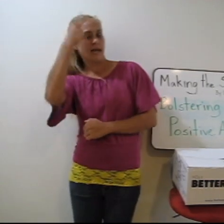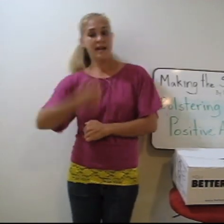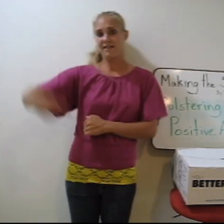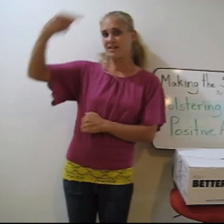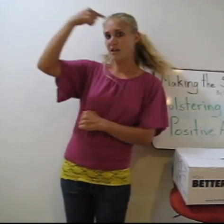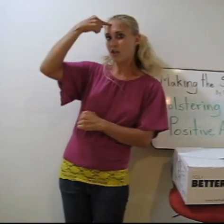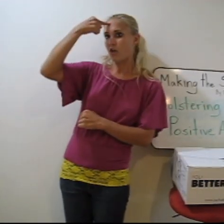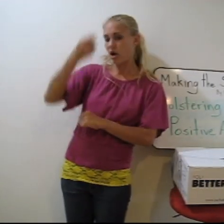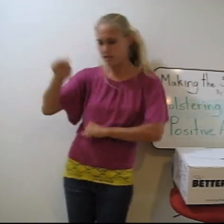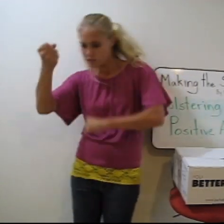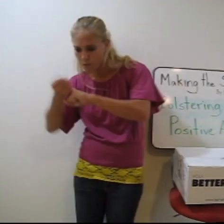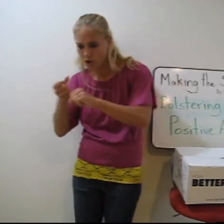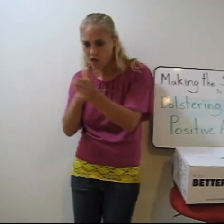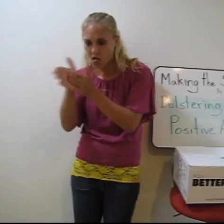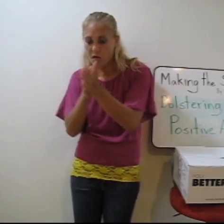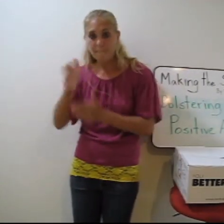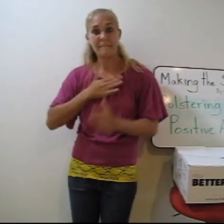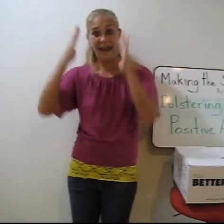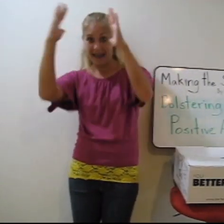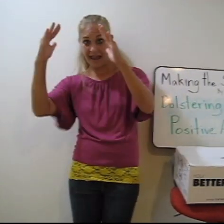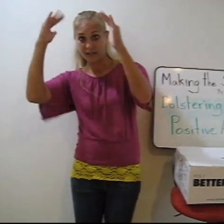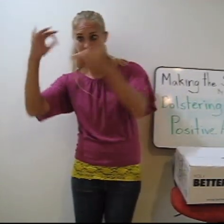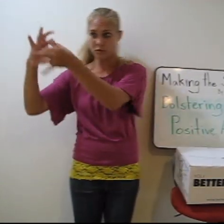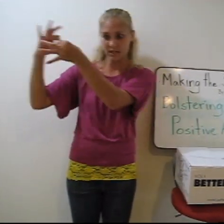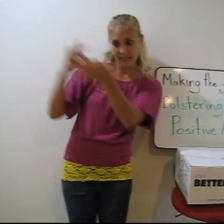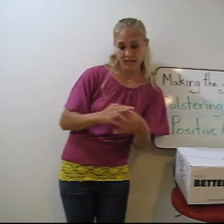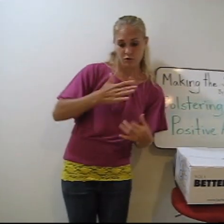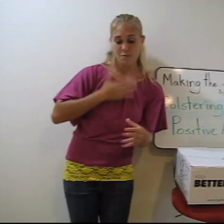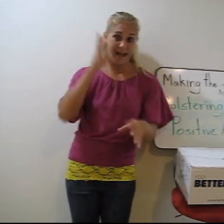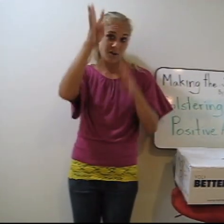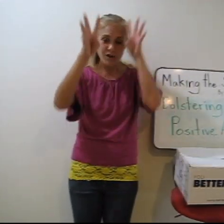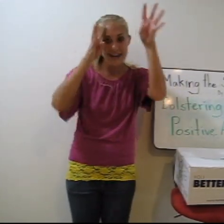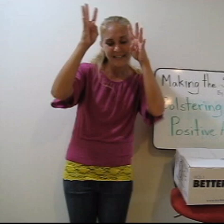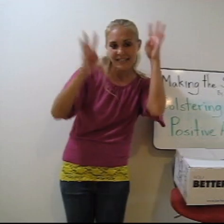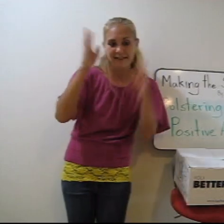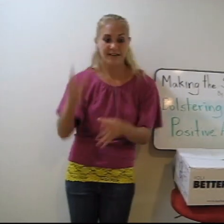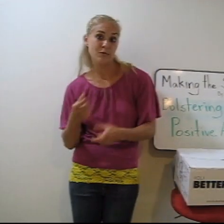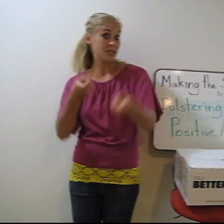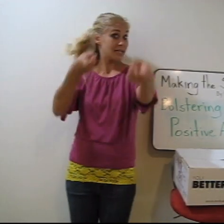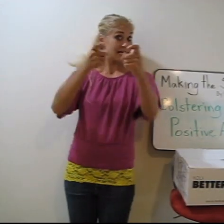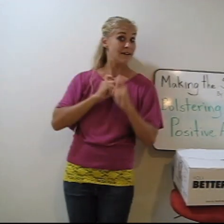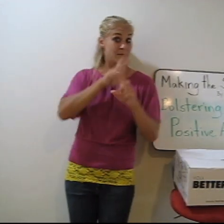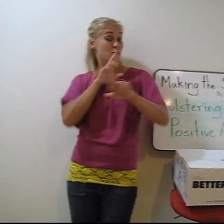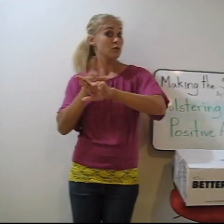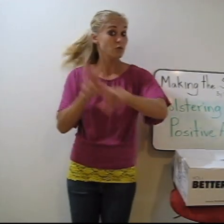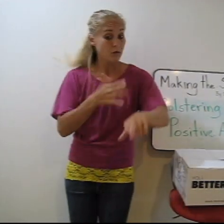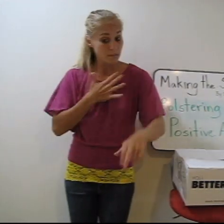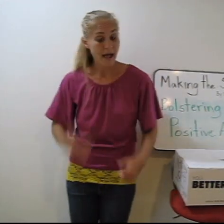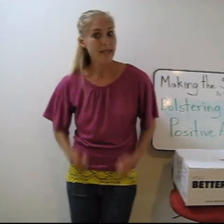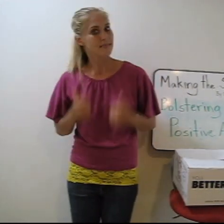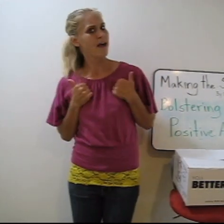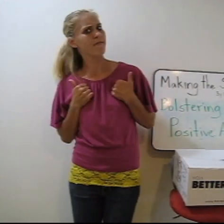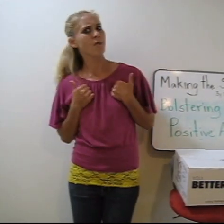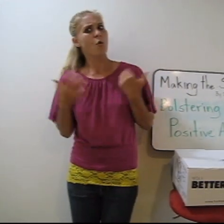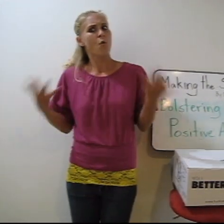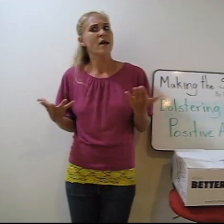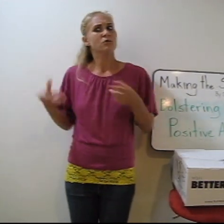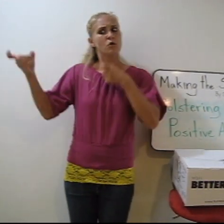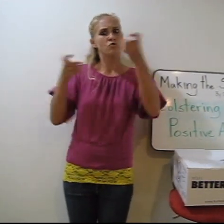drive our expectation, which directs our creativity that produces our results in life, what then is controlling what we are thinking about?